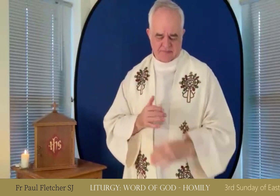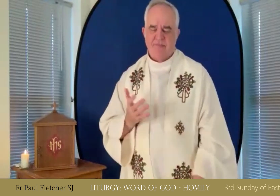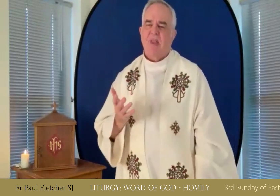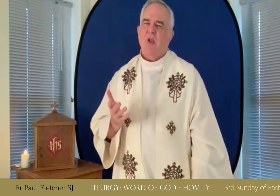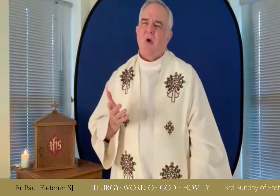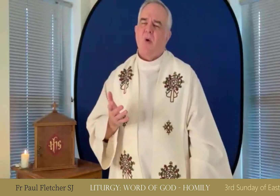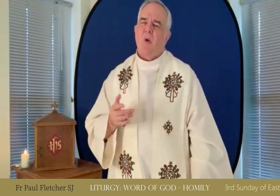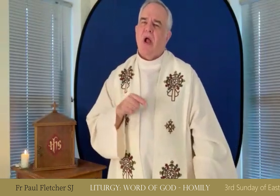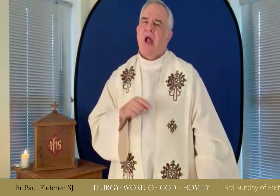So